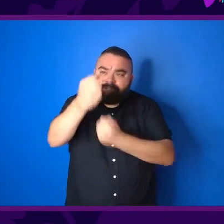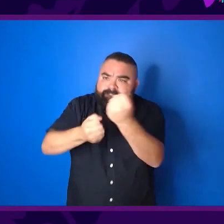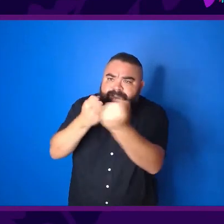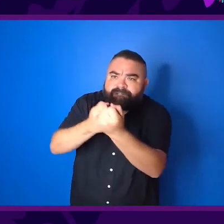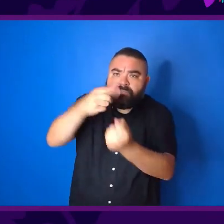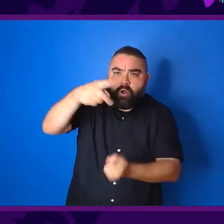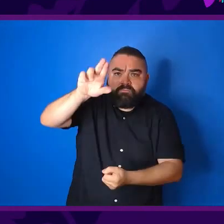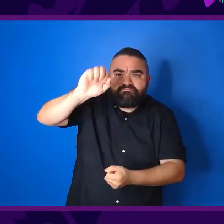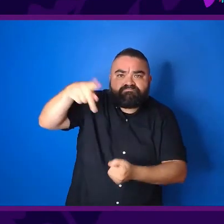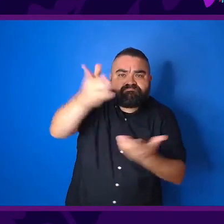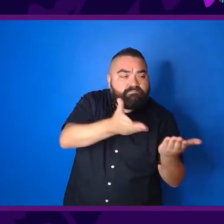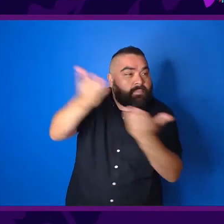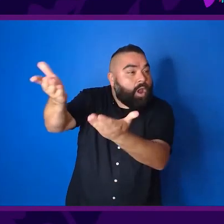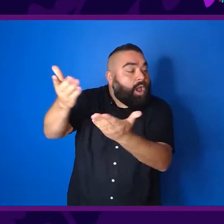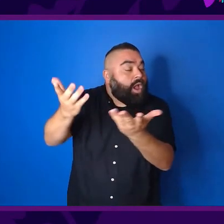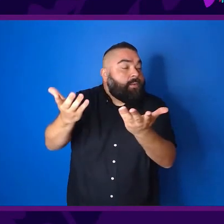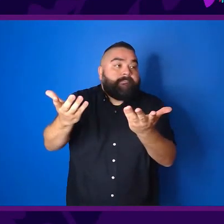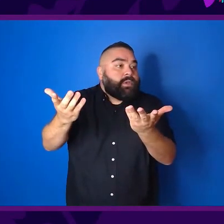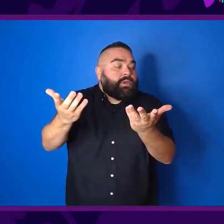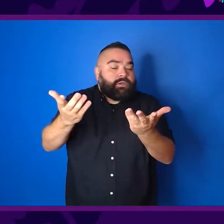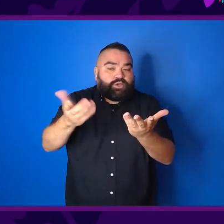propositions which were going to